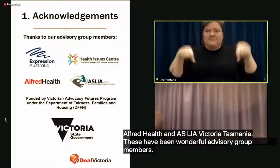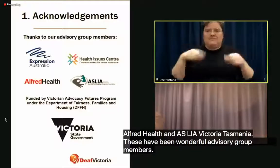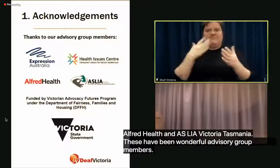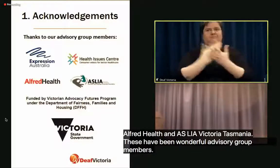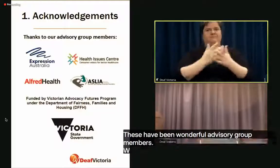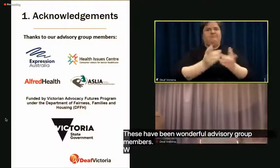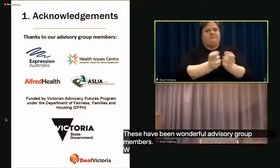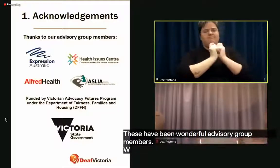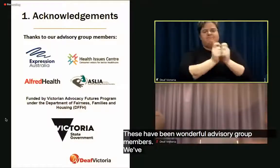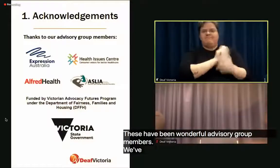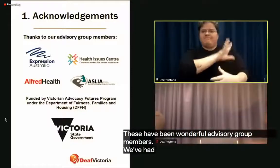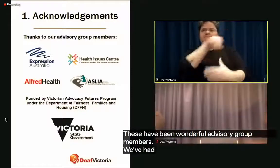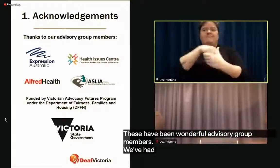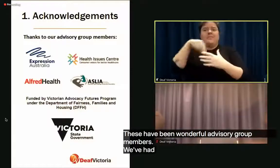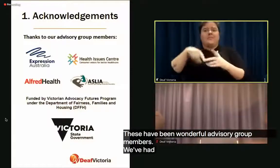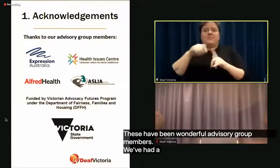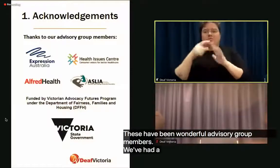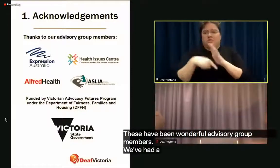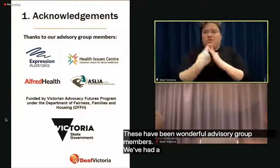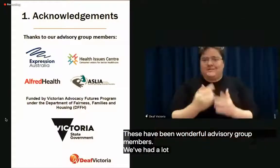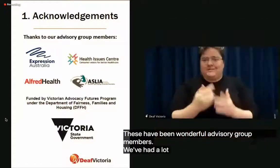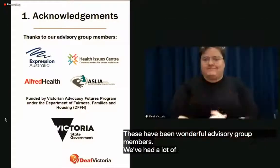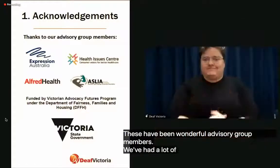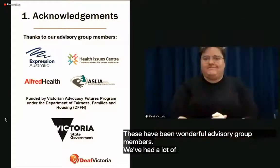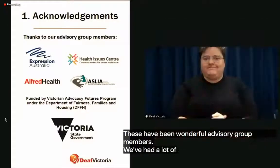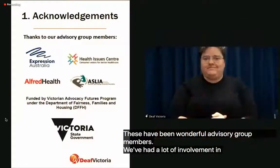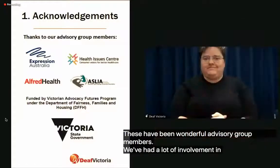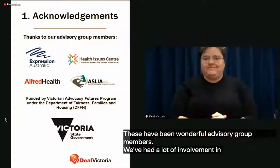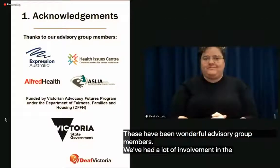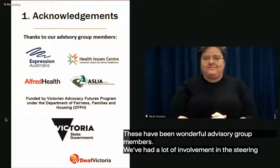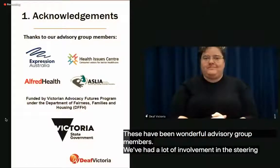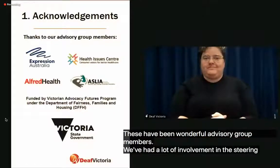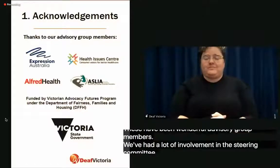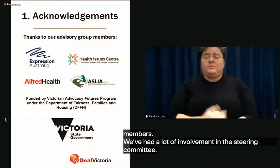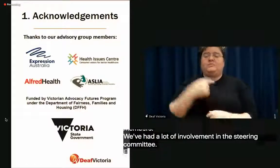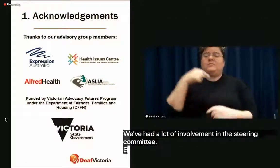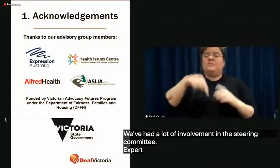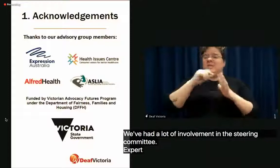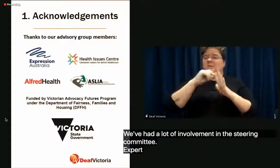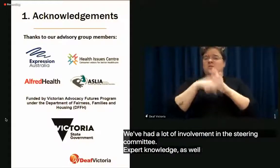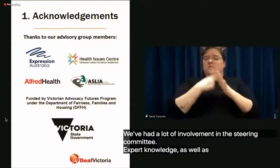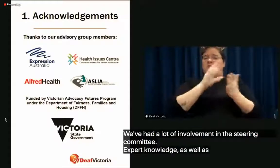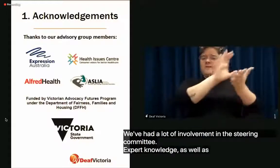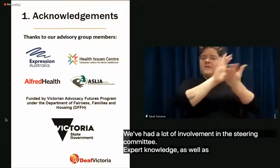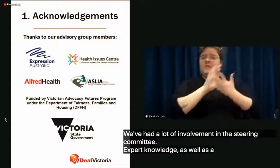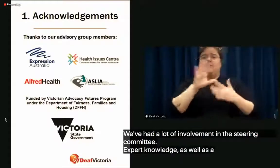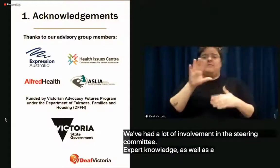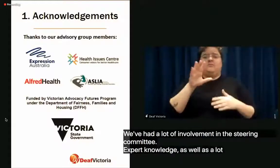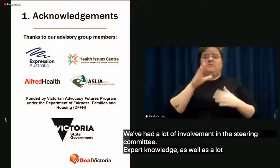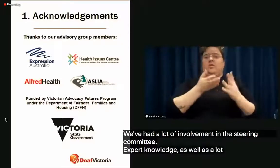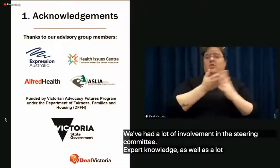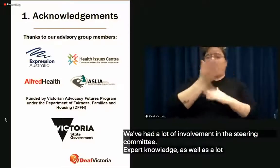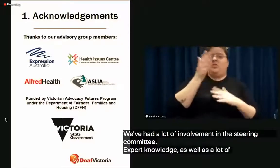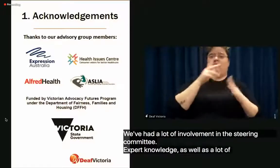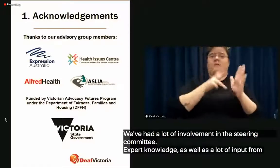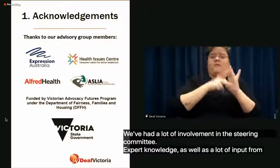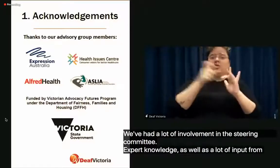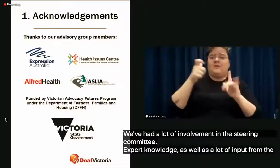knowledge, as well as a lot of input from the health system to this project. The